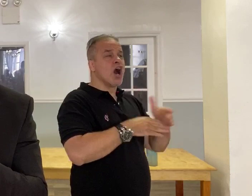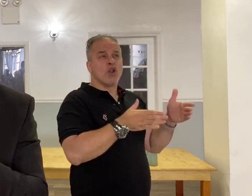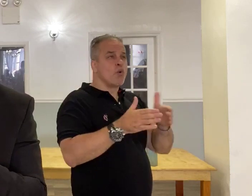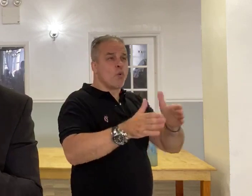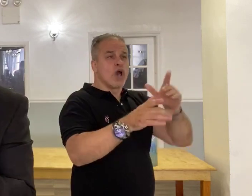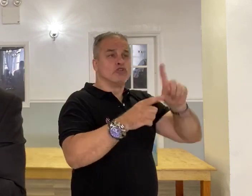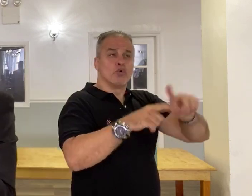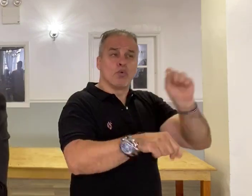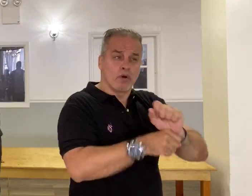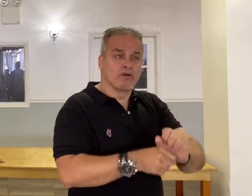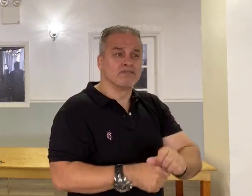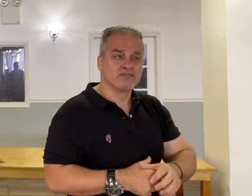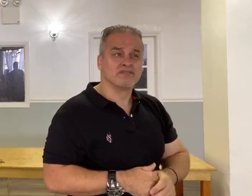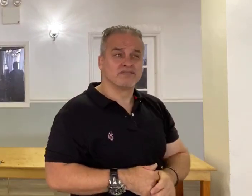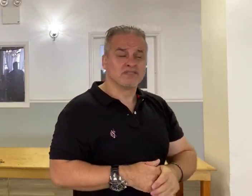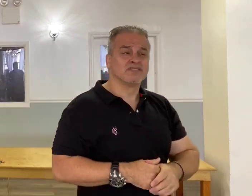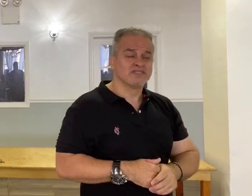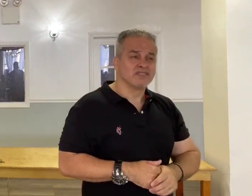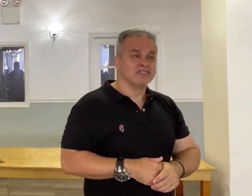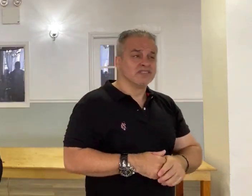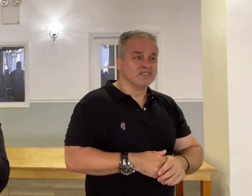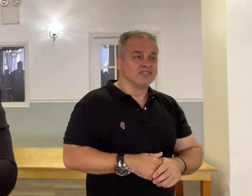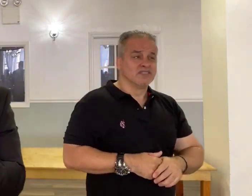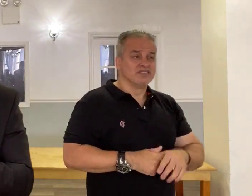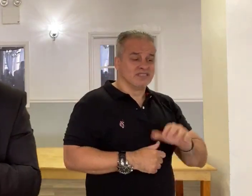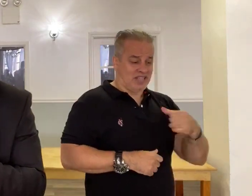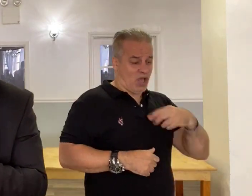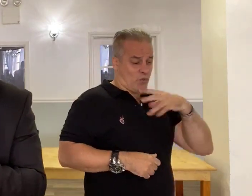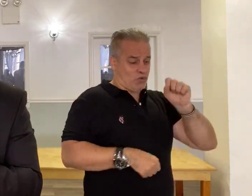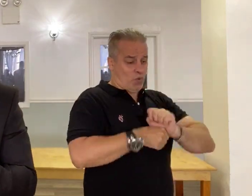It happened, it came. Those airplanes,